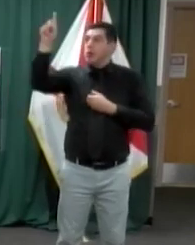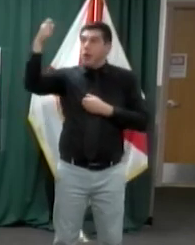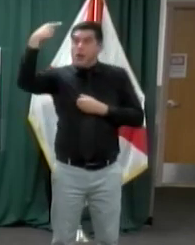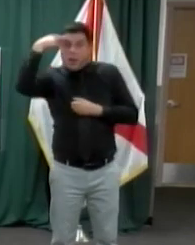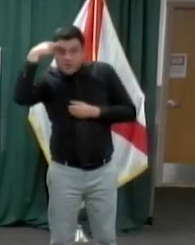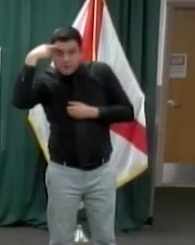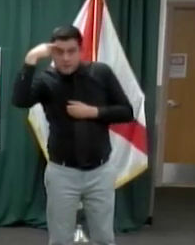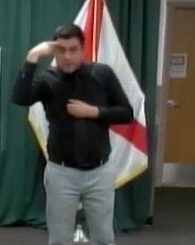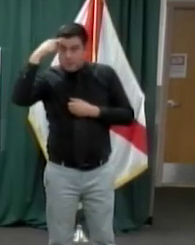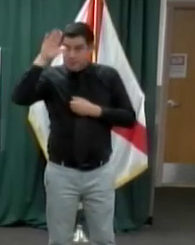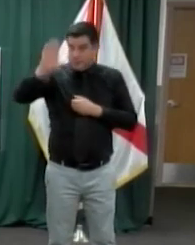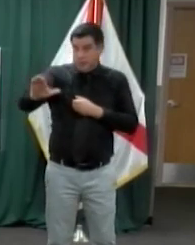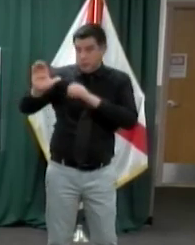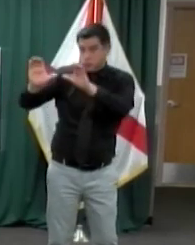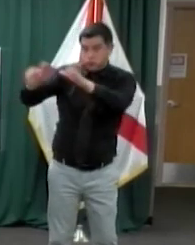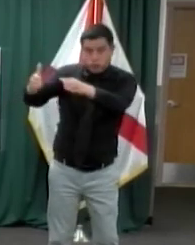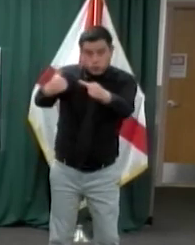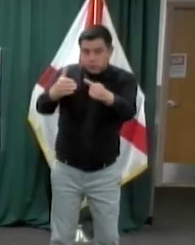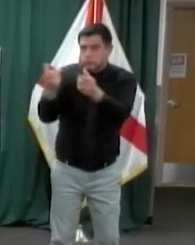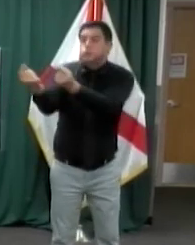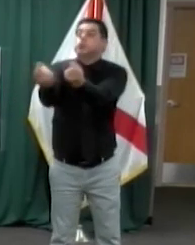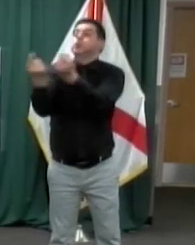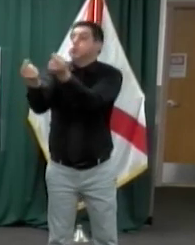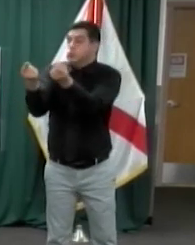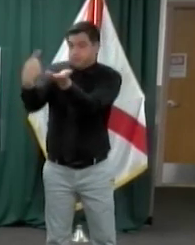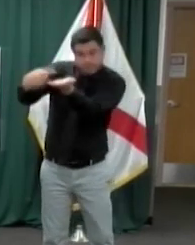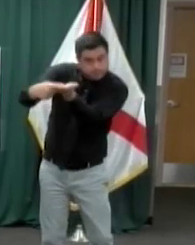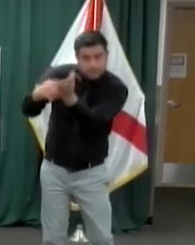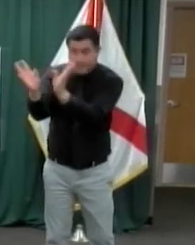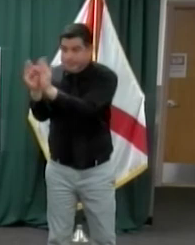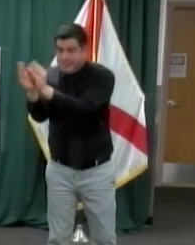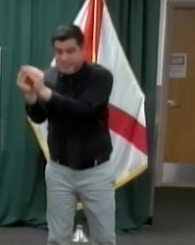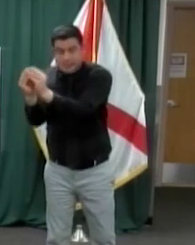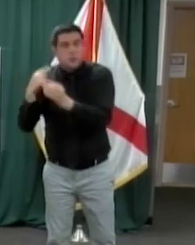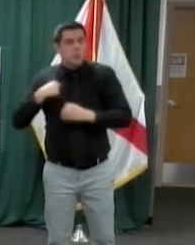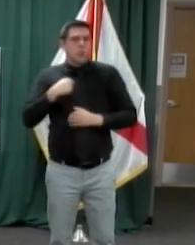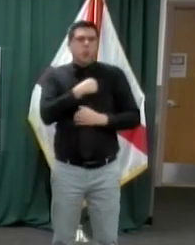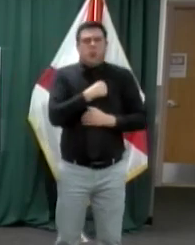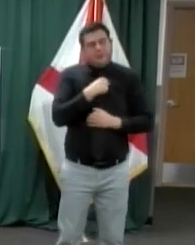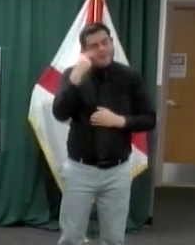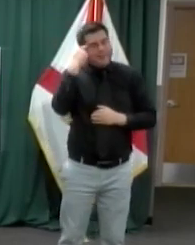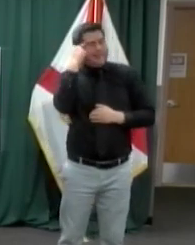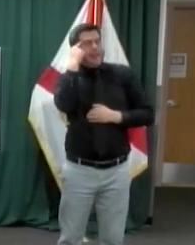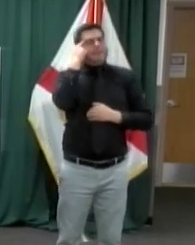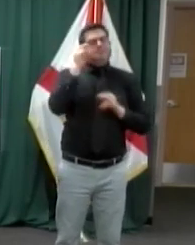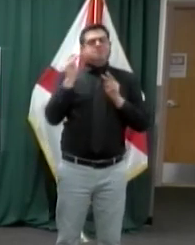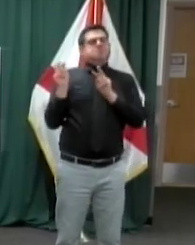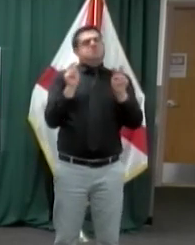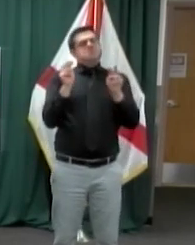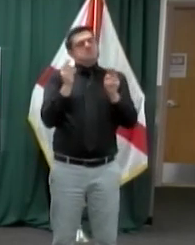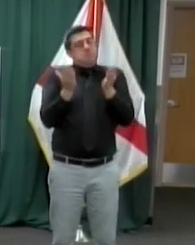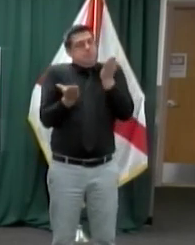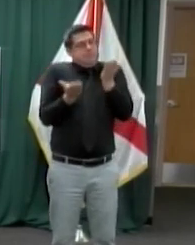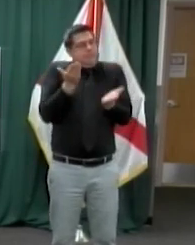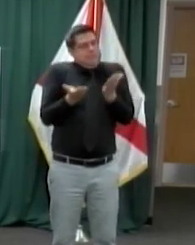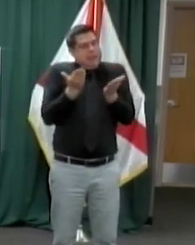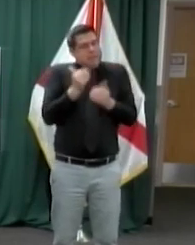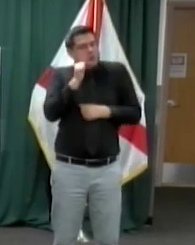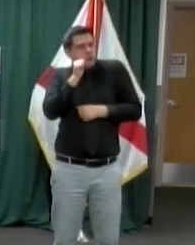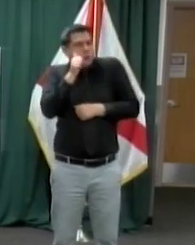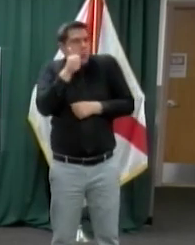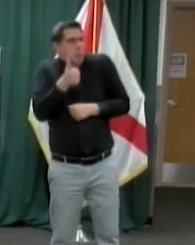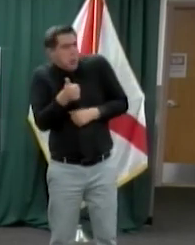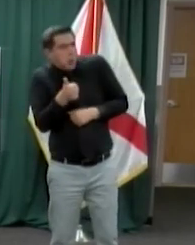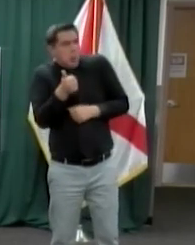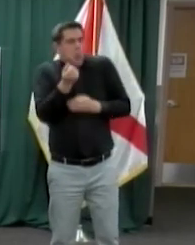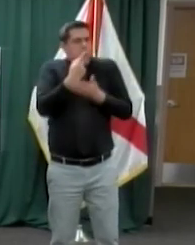that said, I suspect he'll take all that information in. He'll take everything under advisement. And I suspect he's going to do